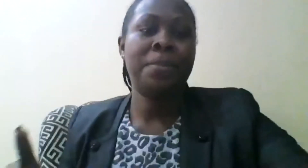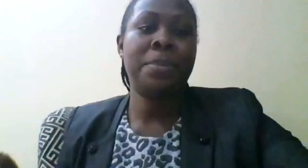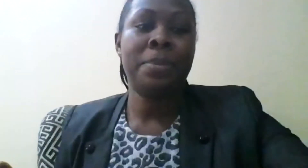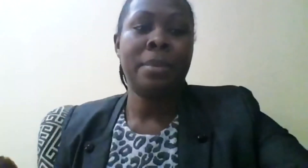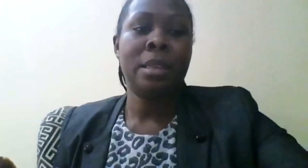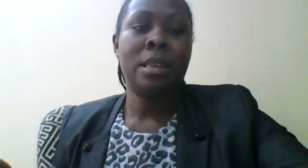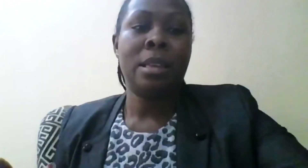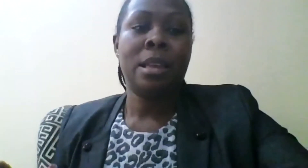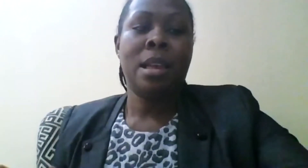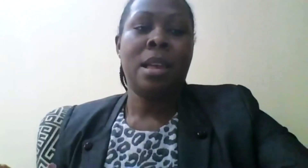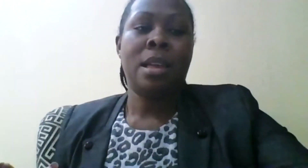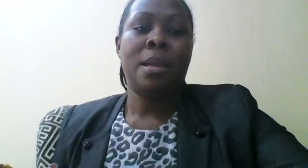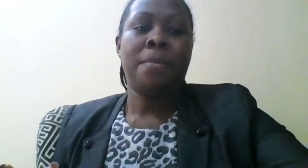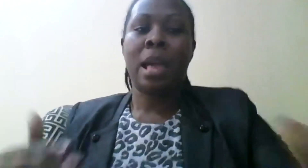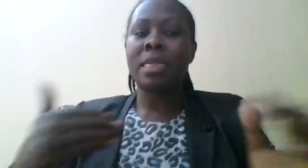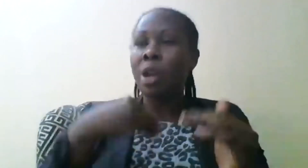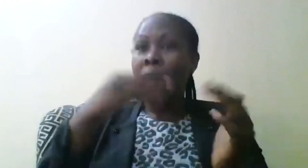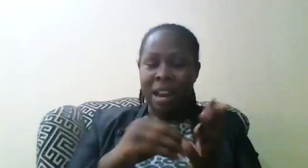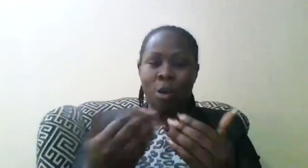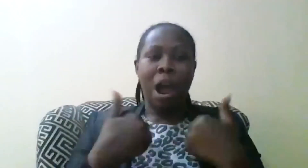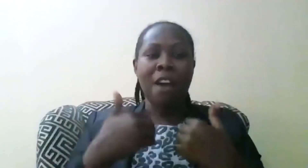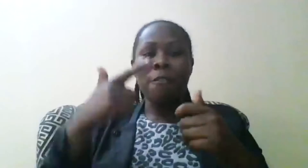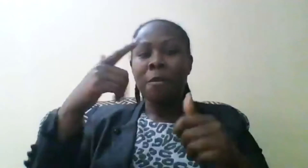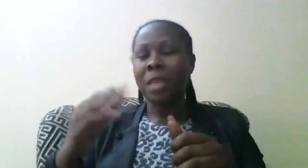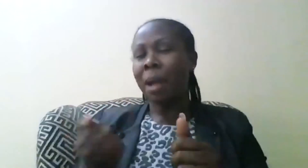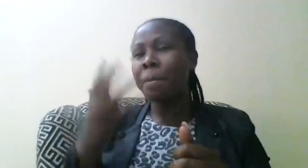in Somaliland. Then